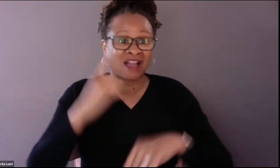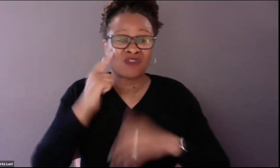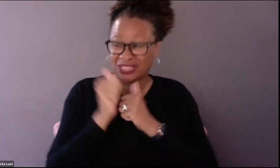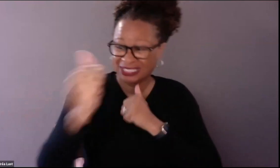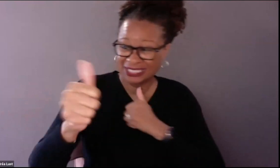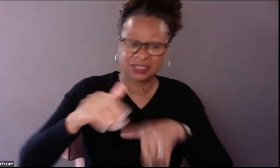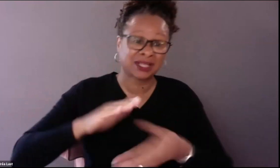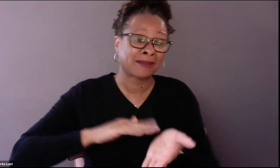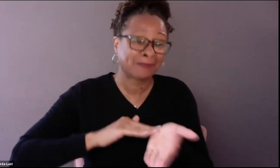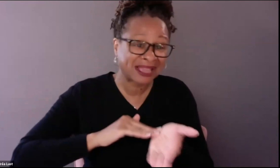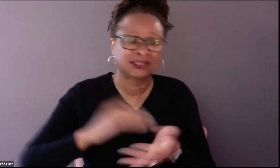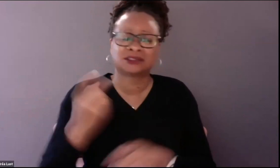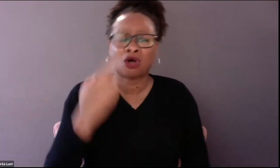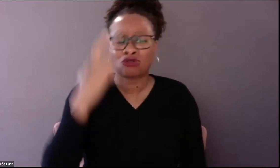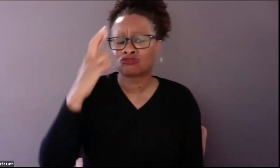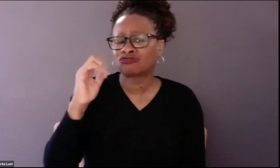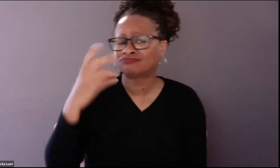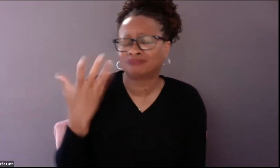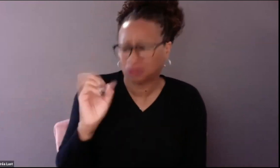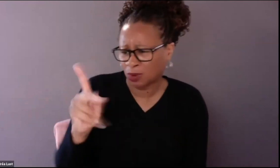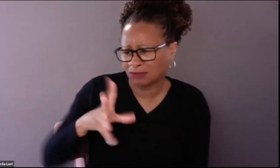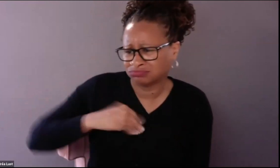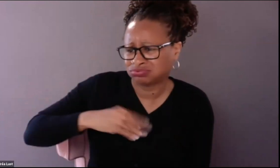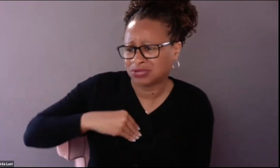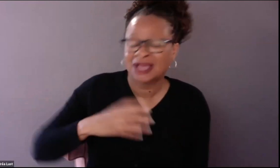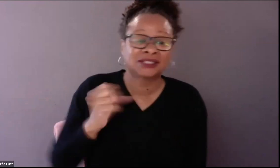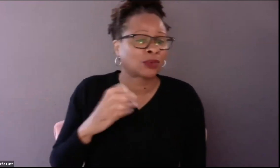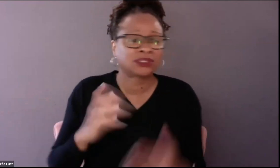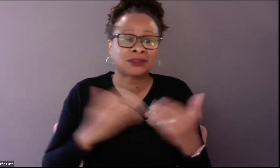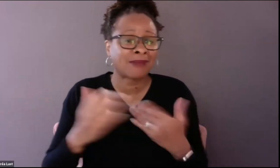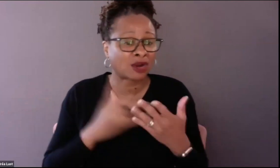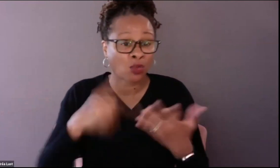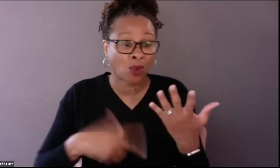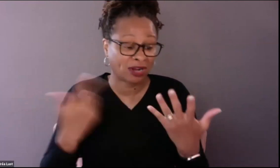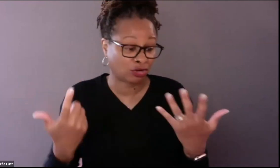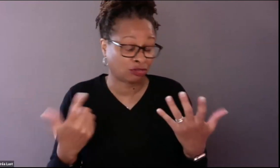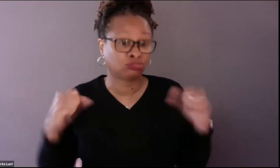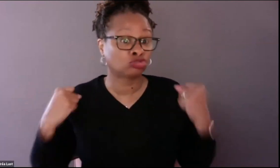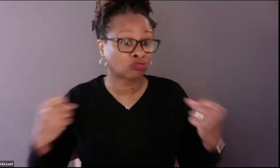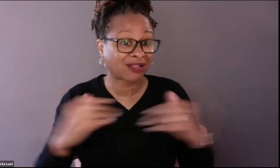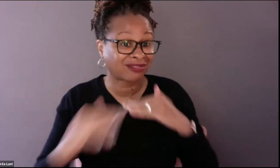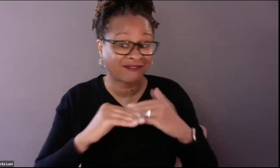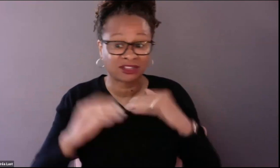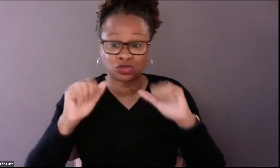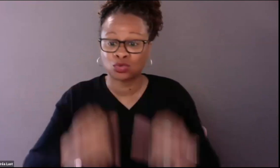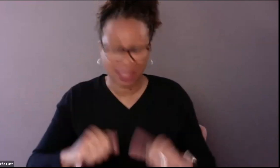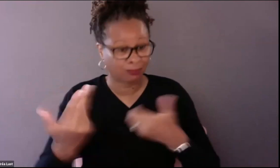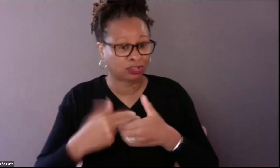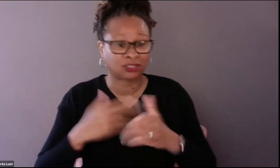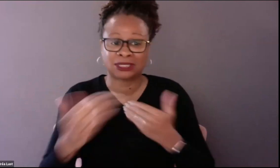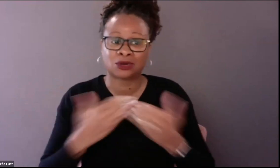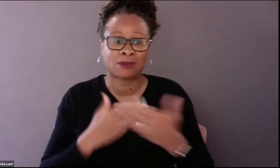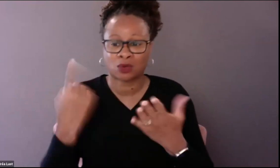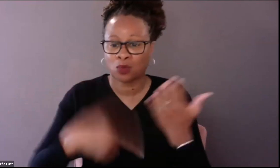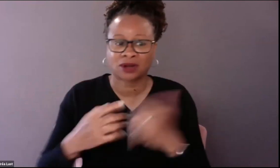it's all reasonable so that even people of varying fitness levels have no reason not to participate in